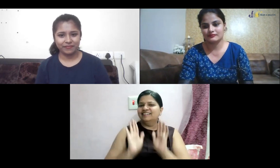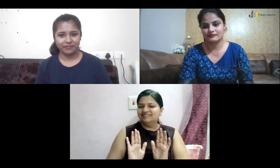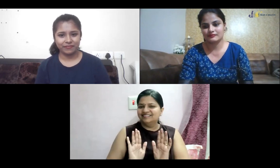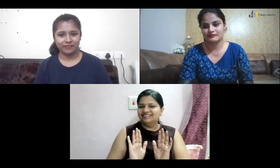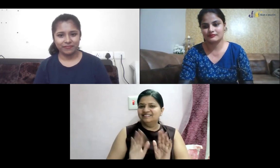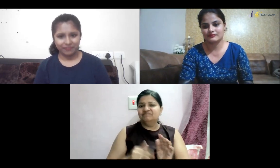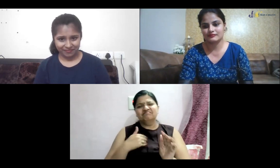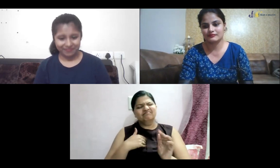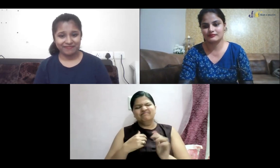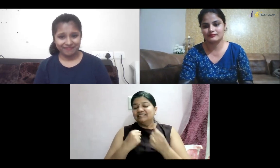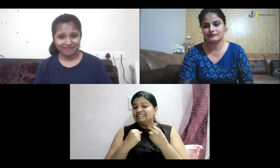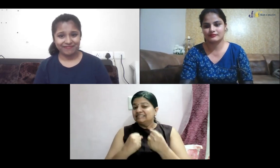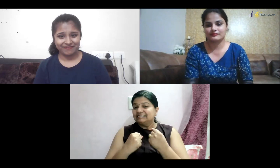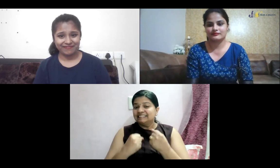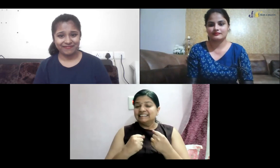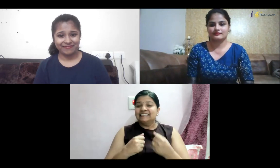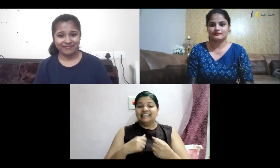woman,